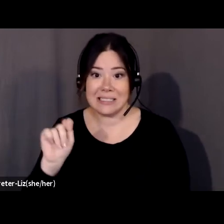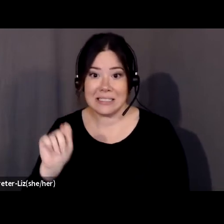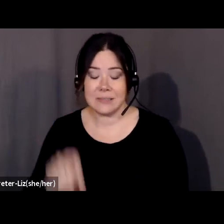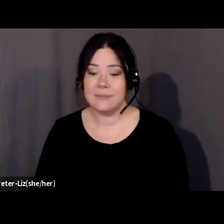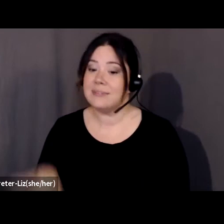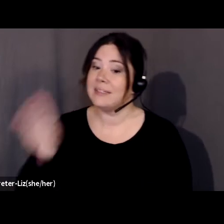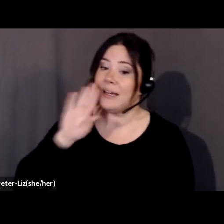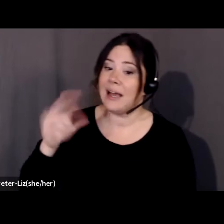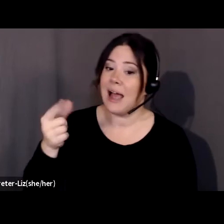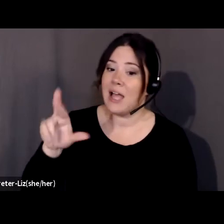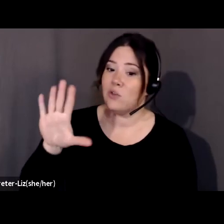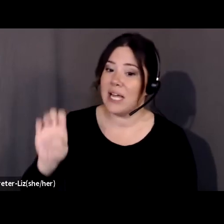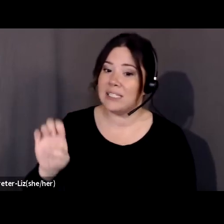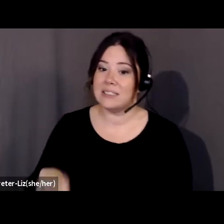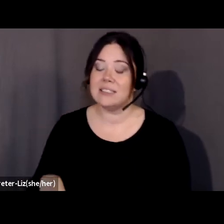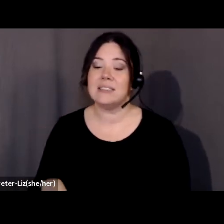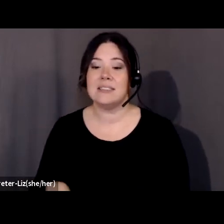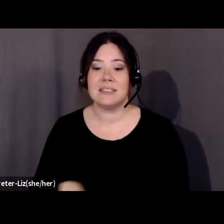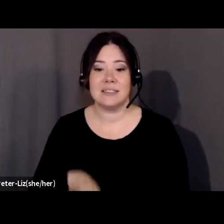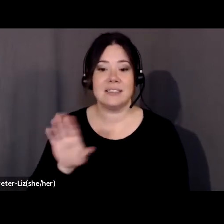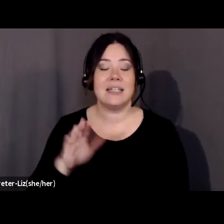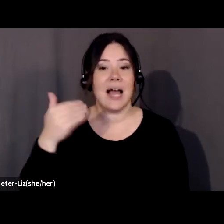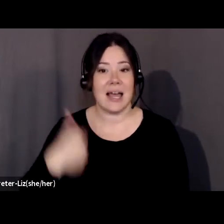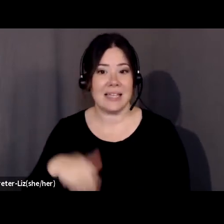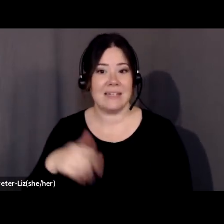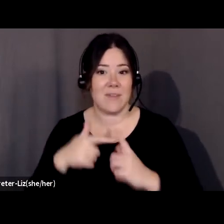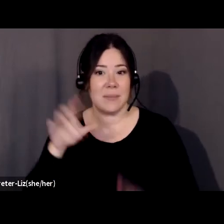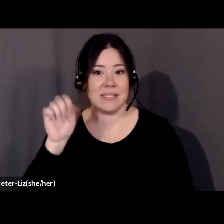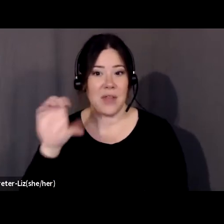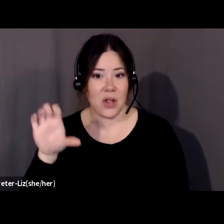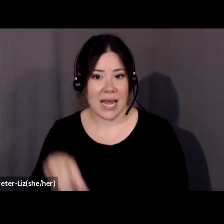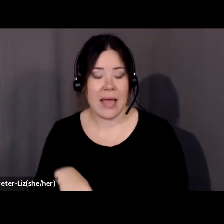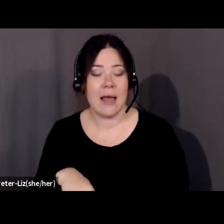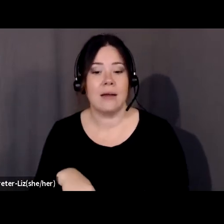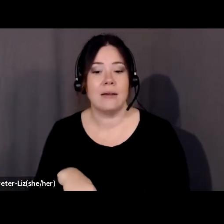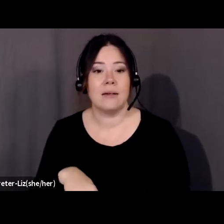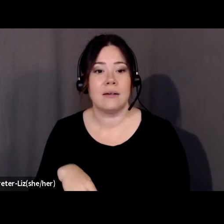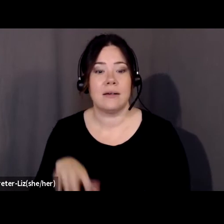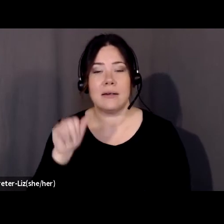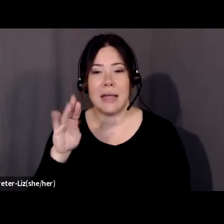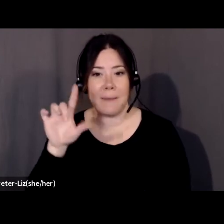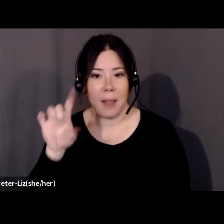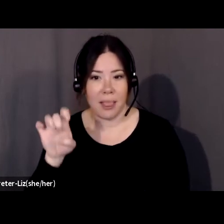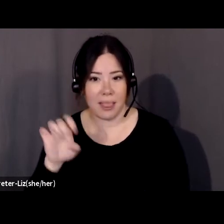Hi, this is Grace from Able, South Carolina. I've been thinking about,